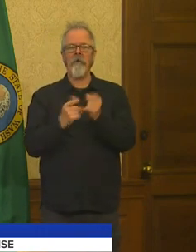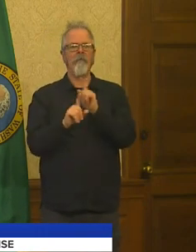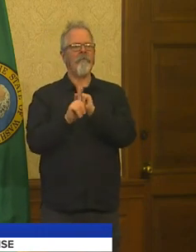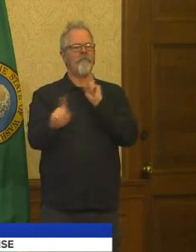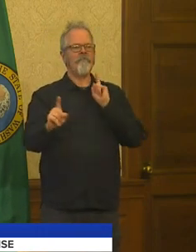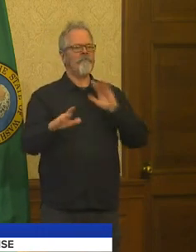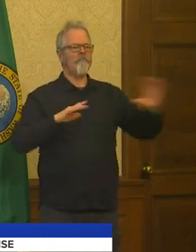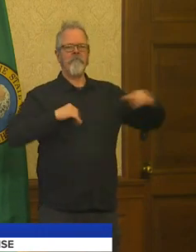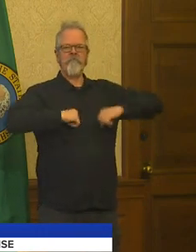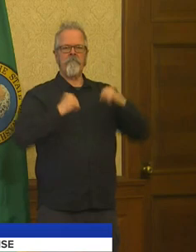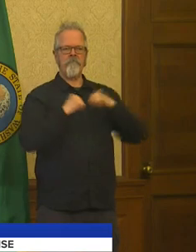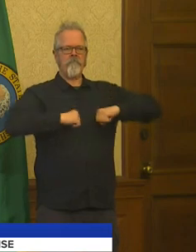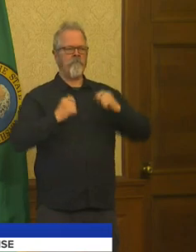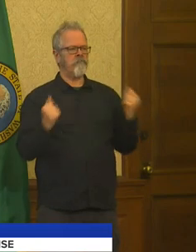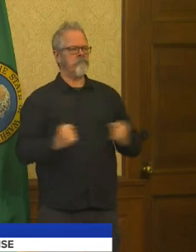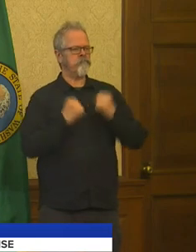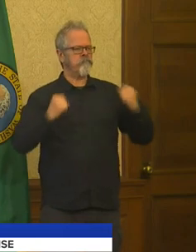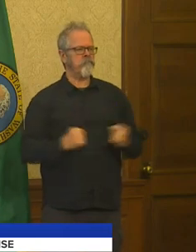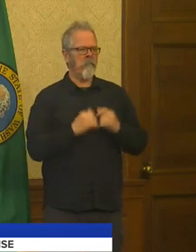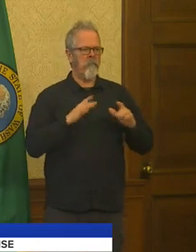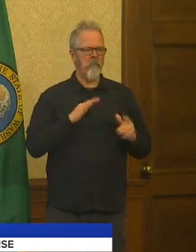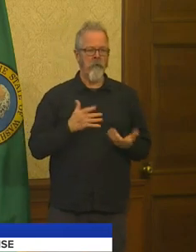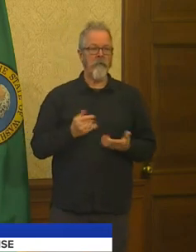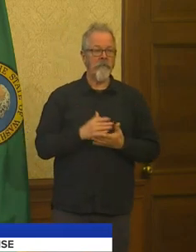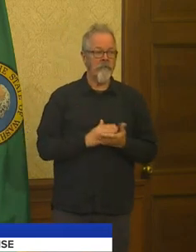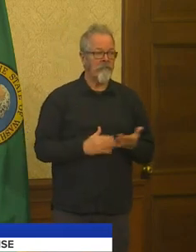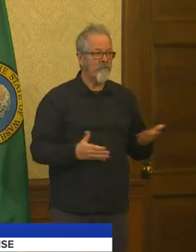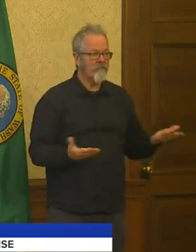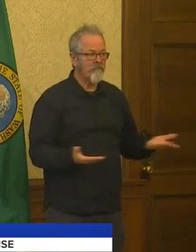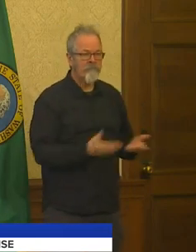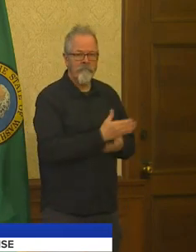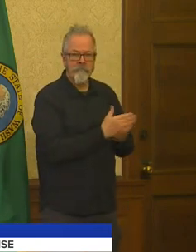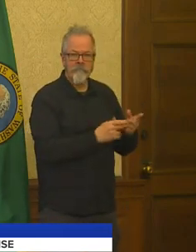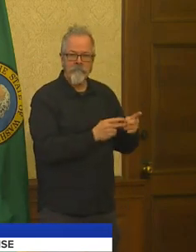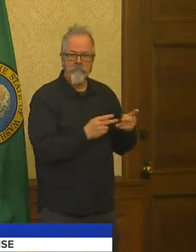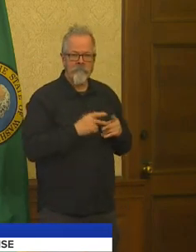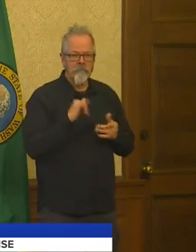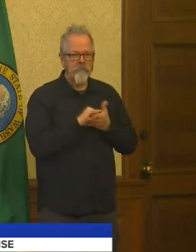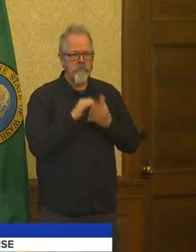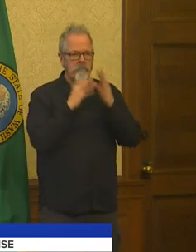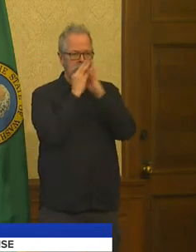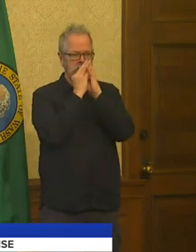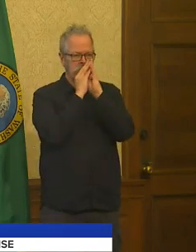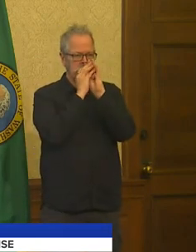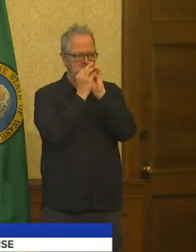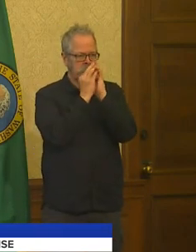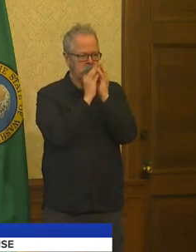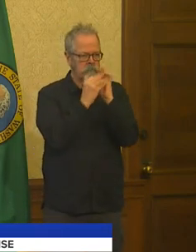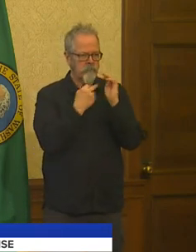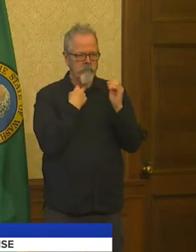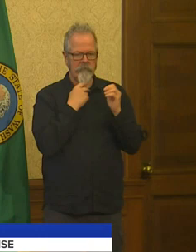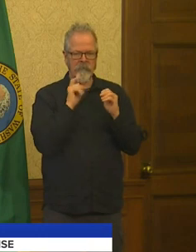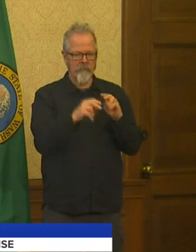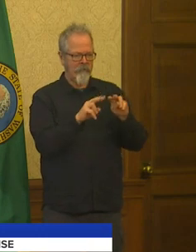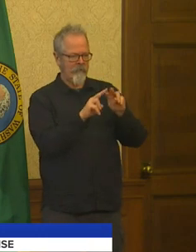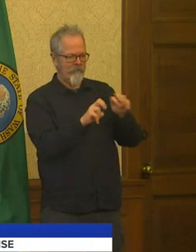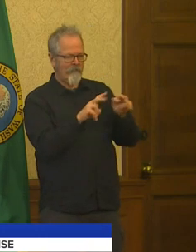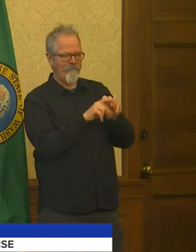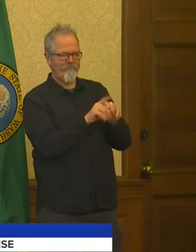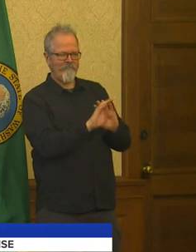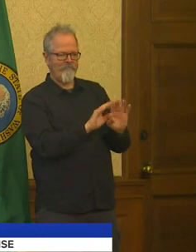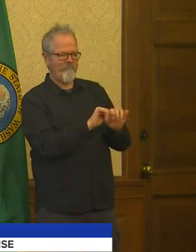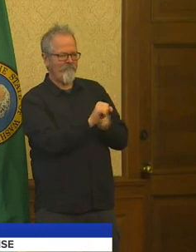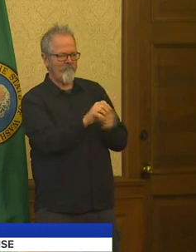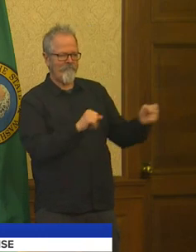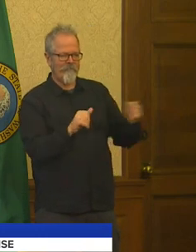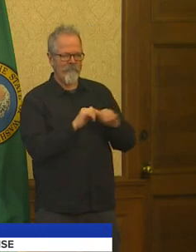time. So going forward, we intend to turn this dial to try to find the first places where we can